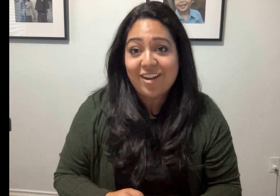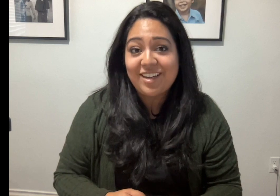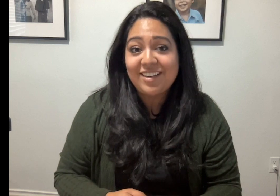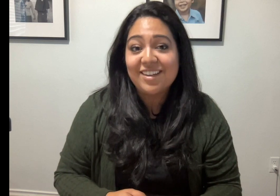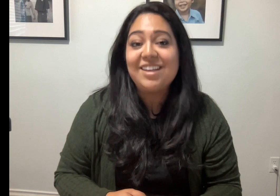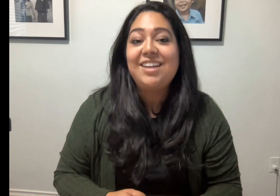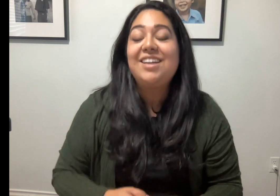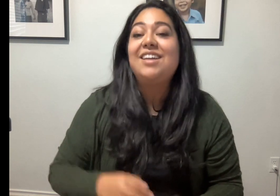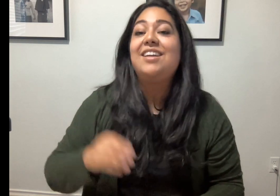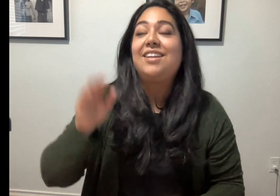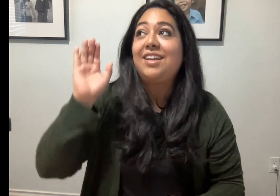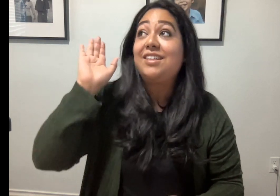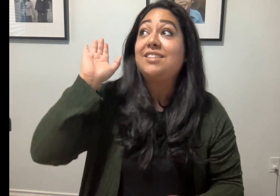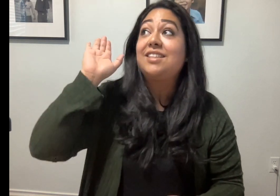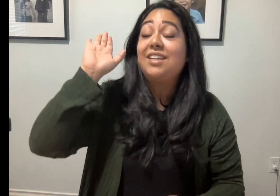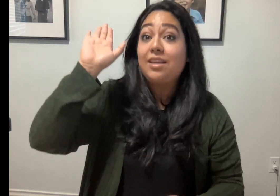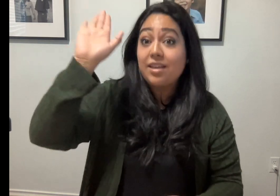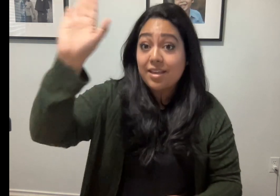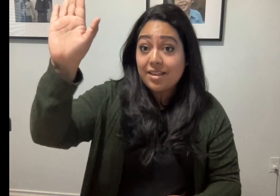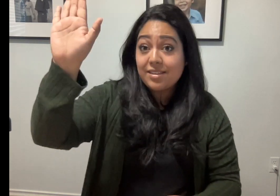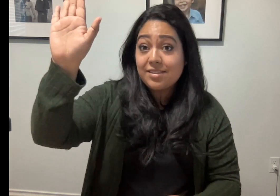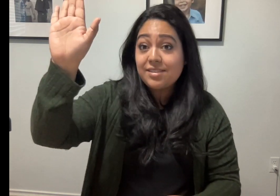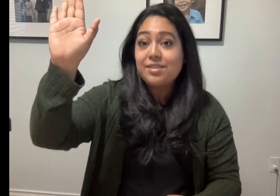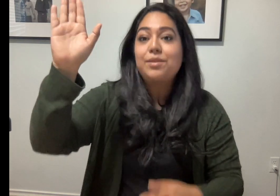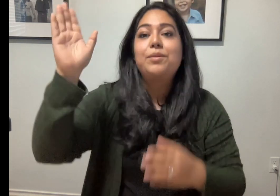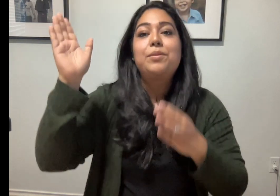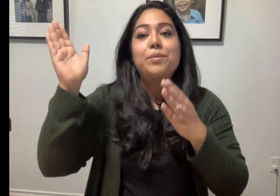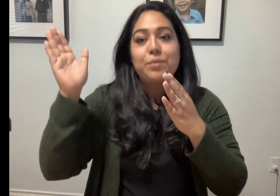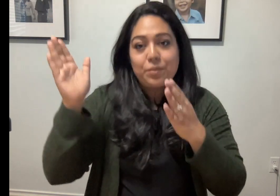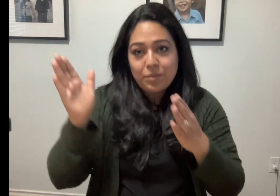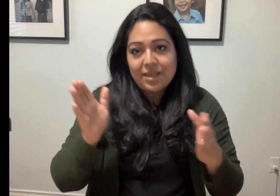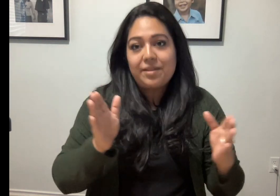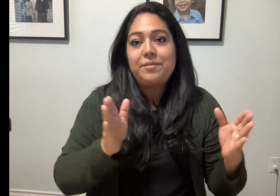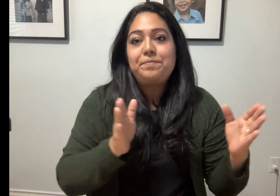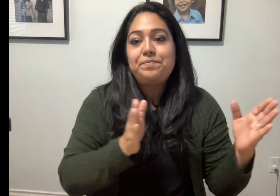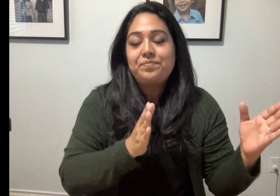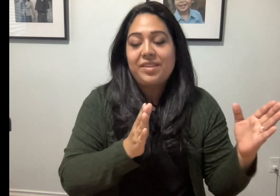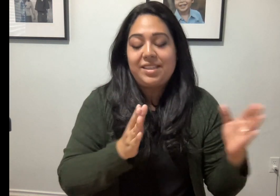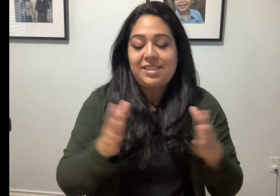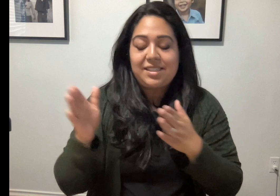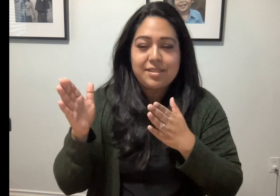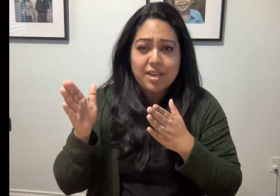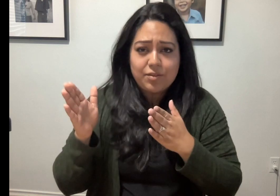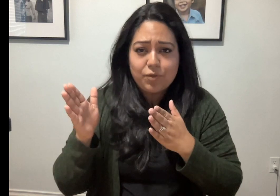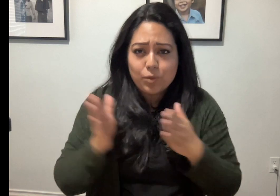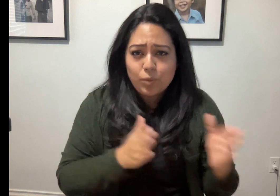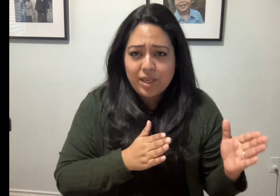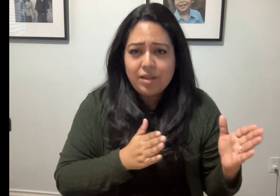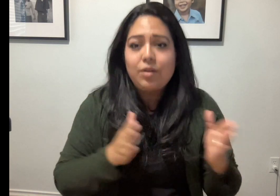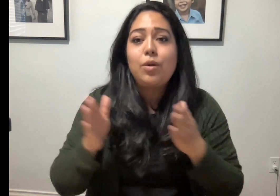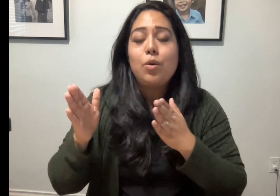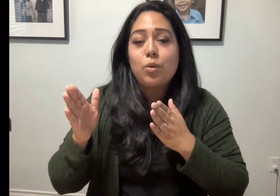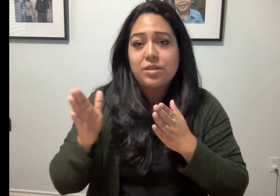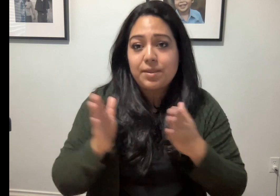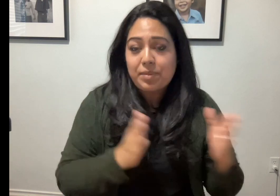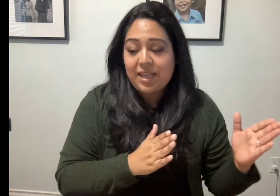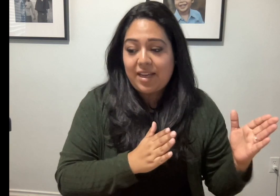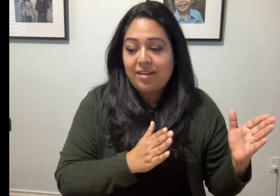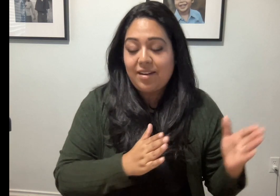nodding. It is His will. This is a sign for will or to plan.